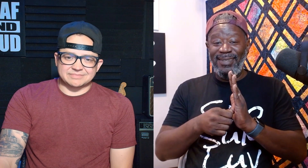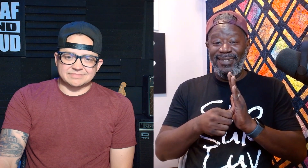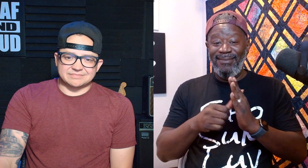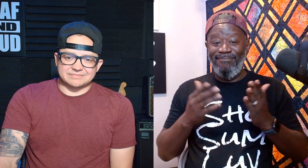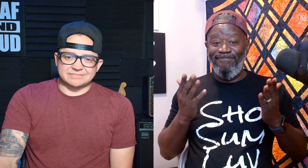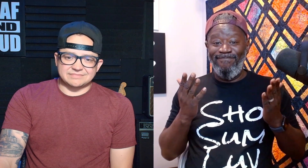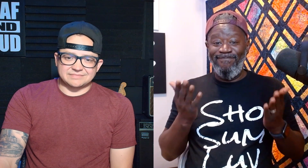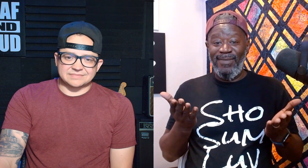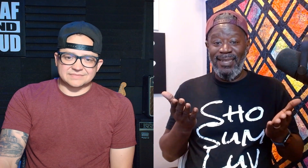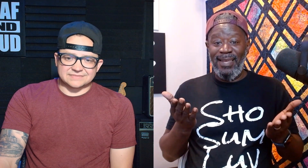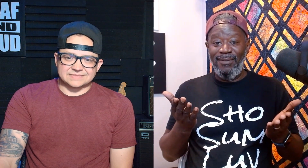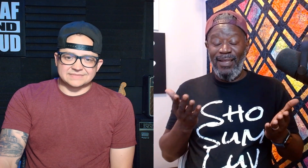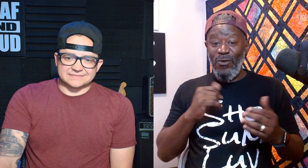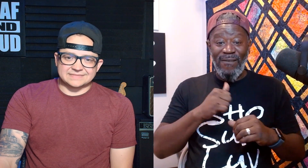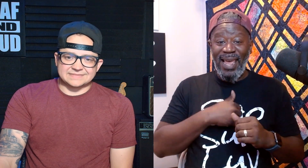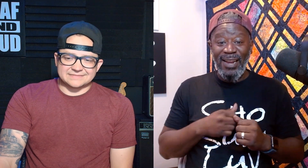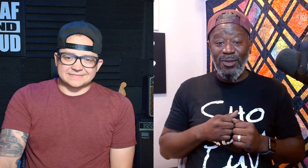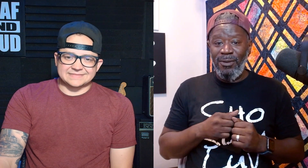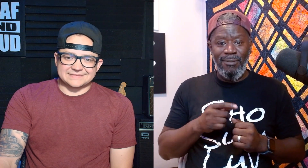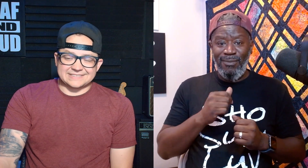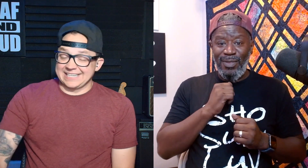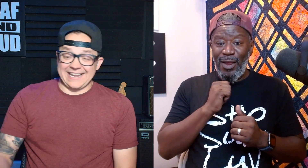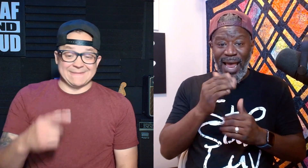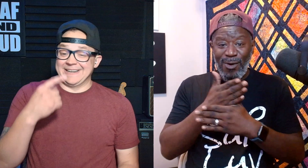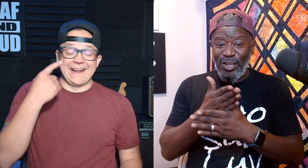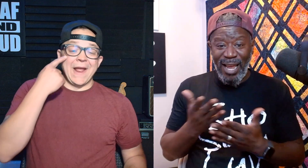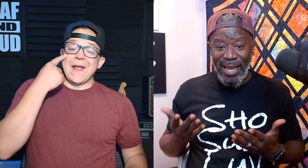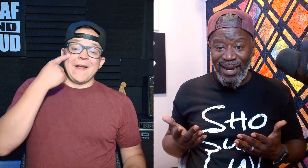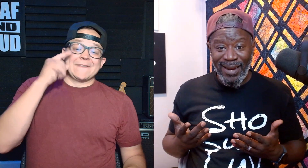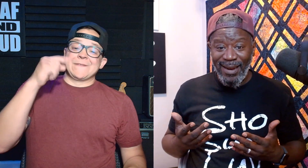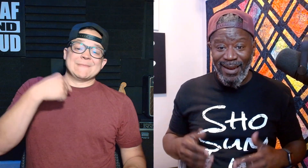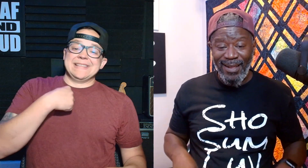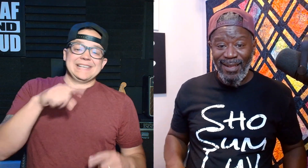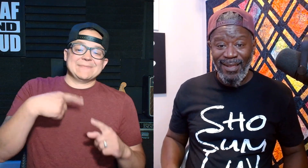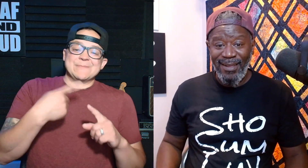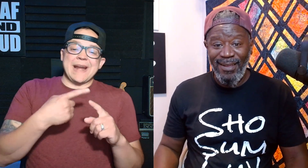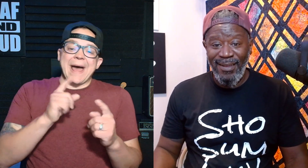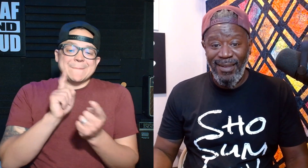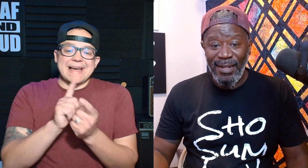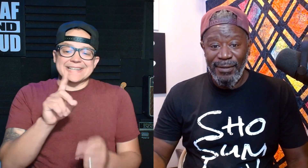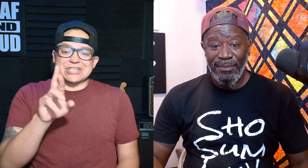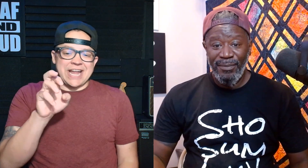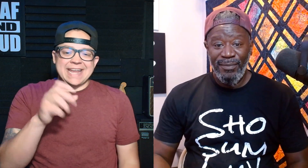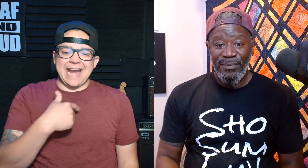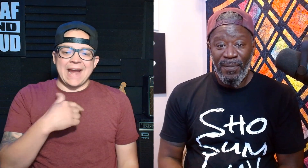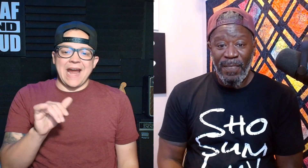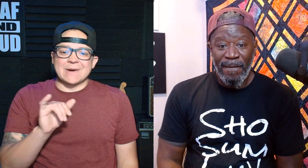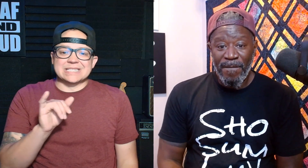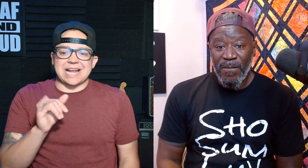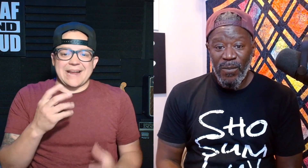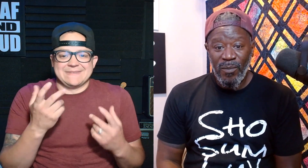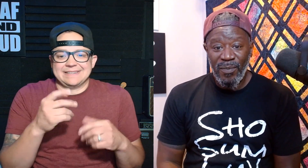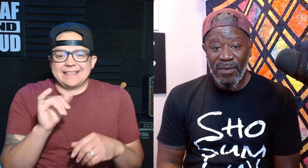oppression. That's it. You have an attitude, they're not going to share it. For me, when I met Jay,